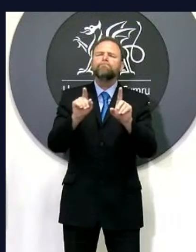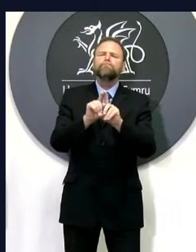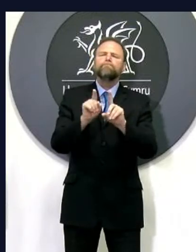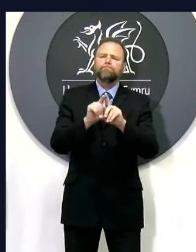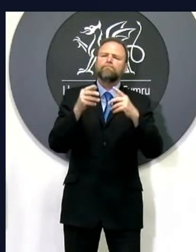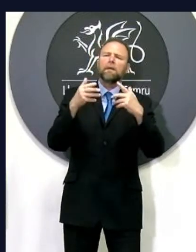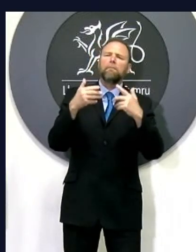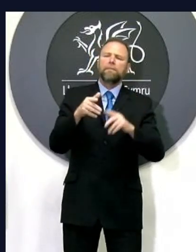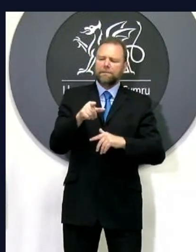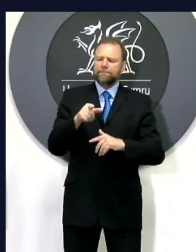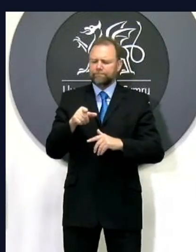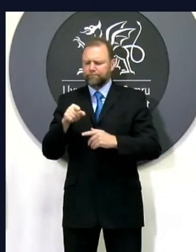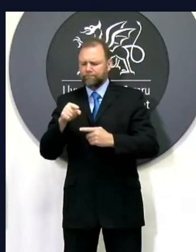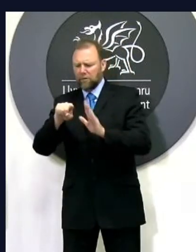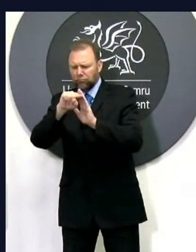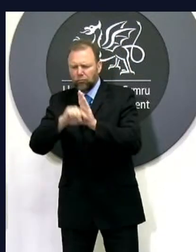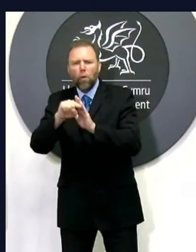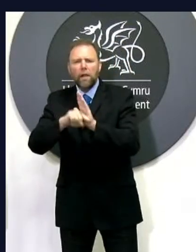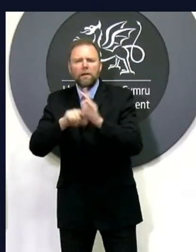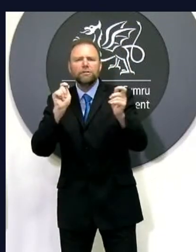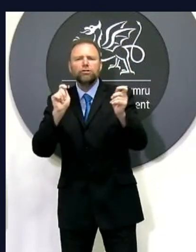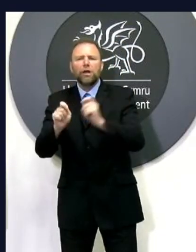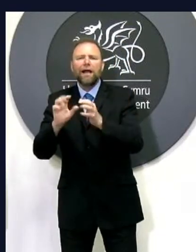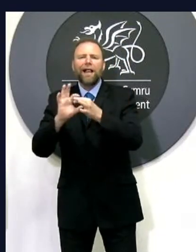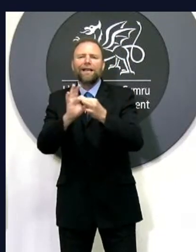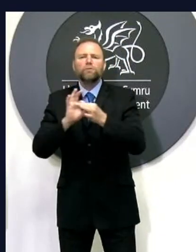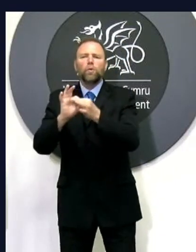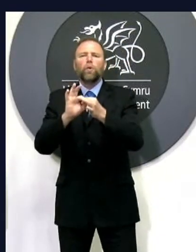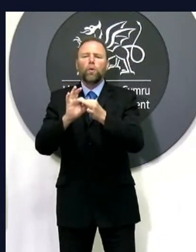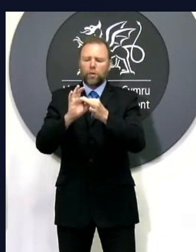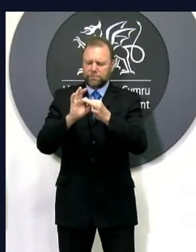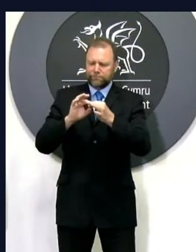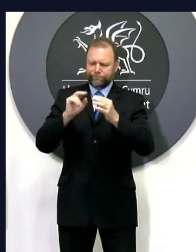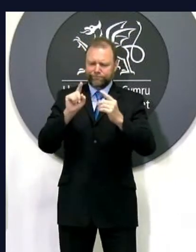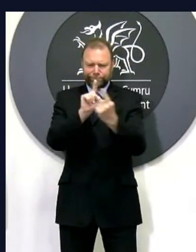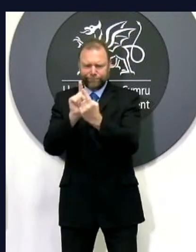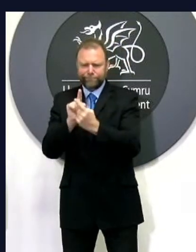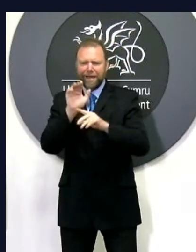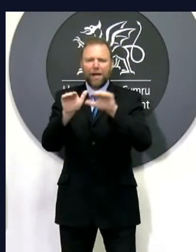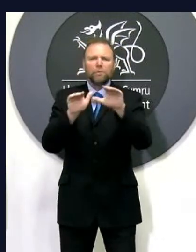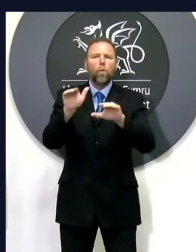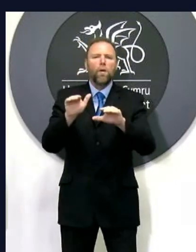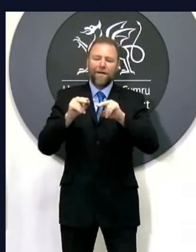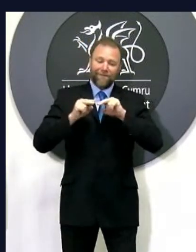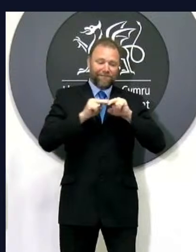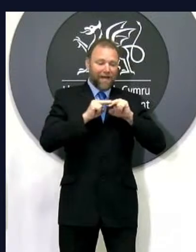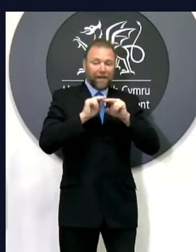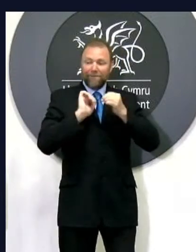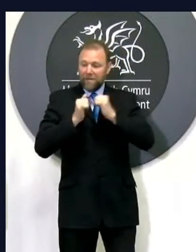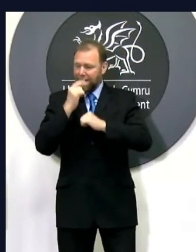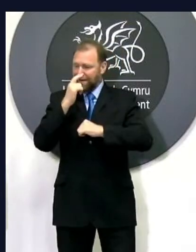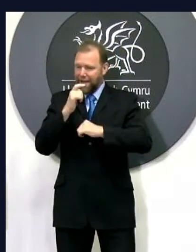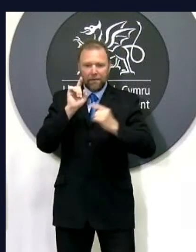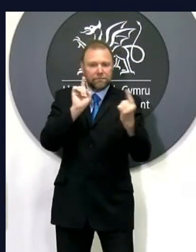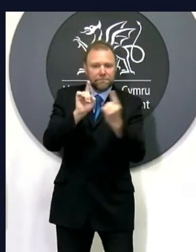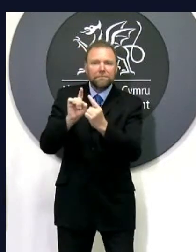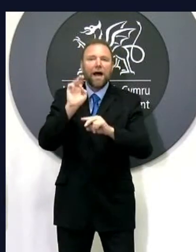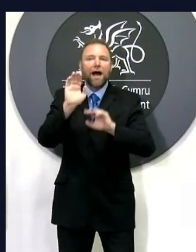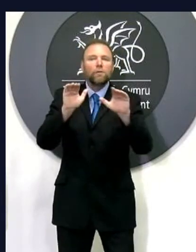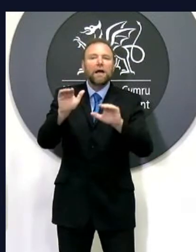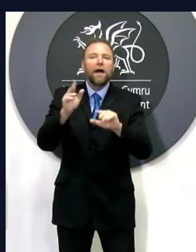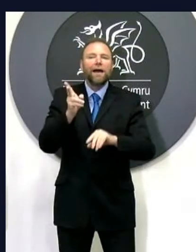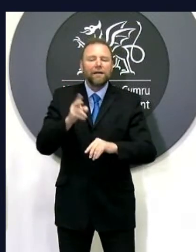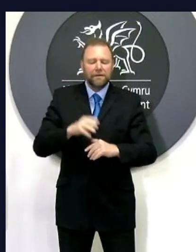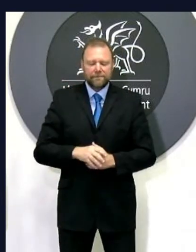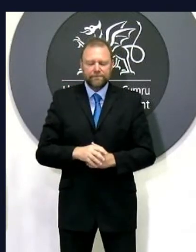the rules on meeting outdoors, allowing family and friends to meet again. All of this has